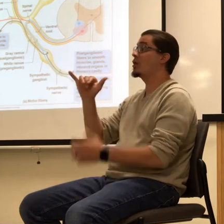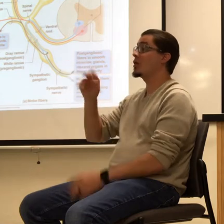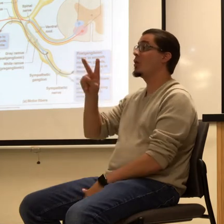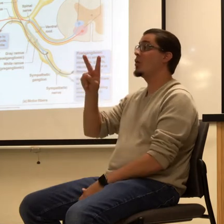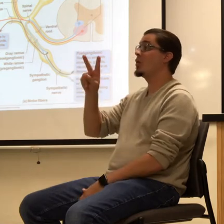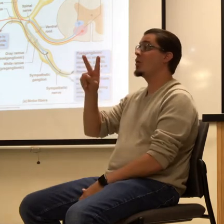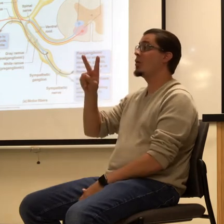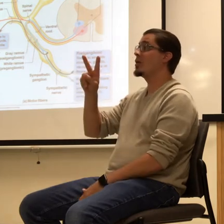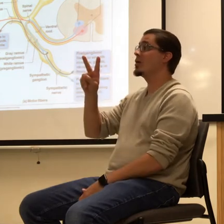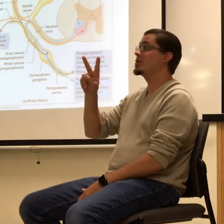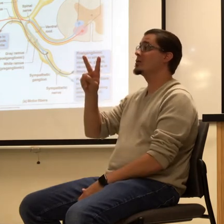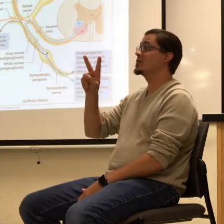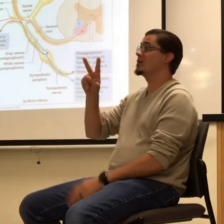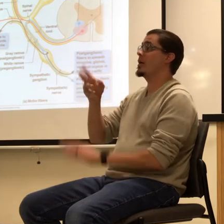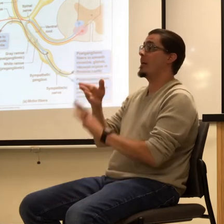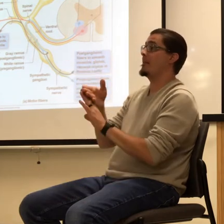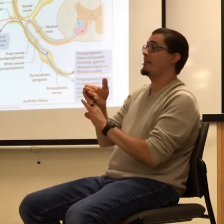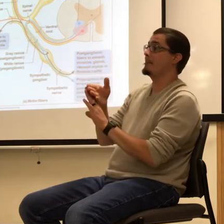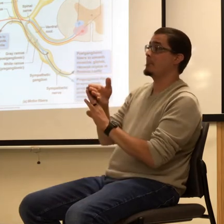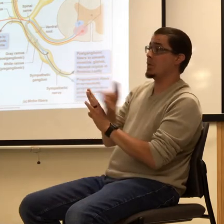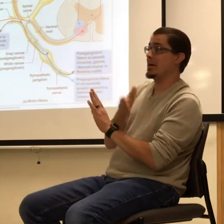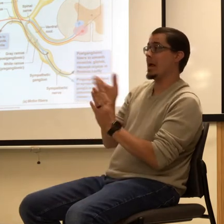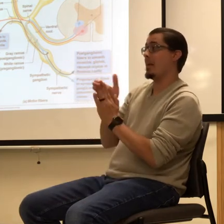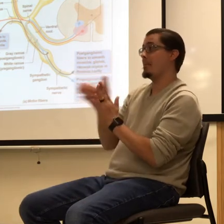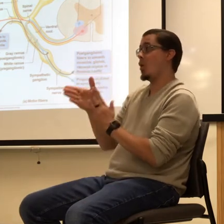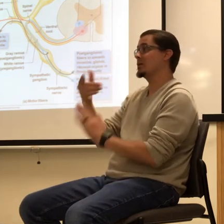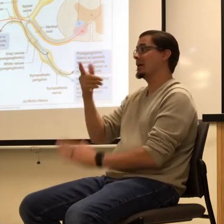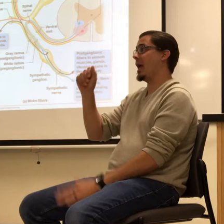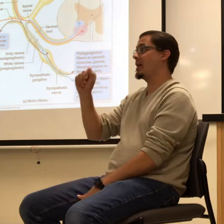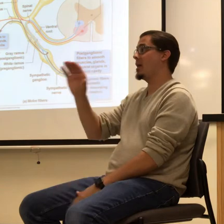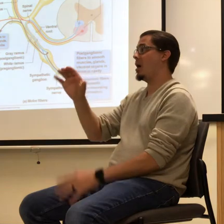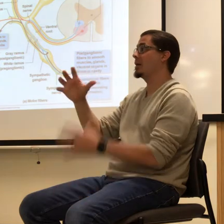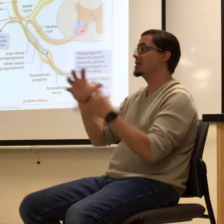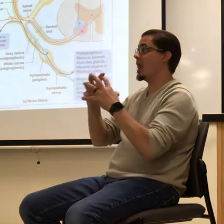motor, there's a preganglionic cell and a postganglionic cell.